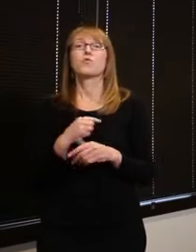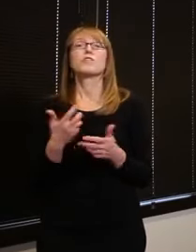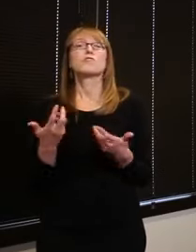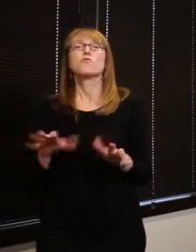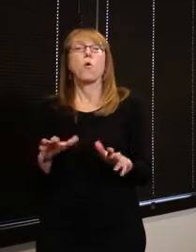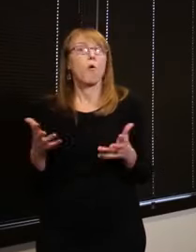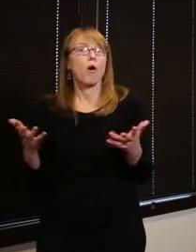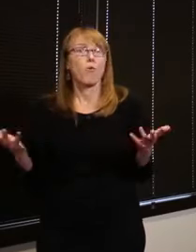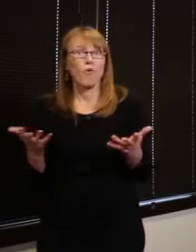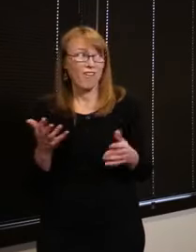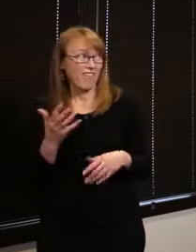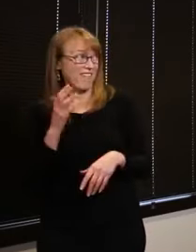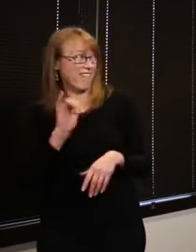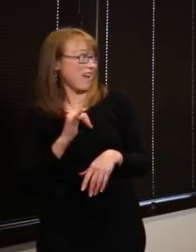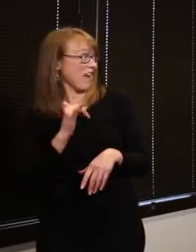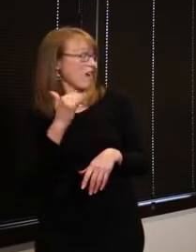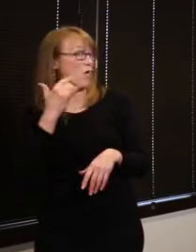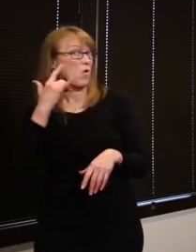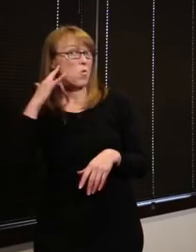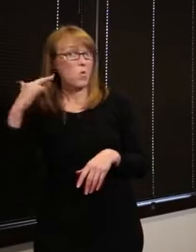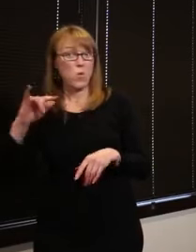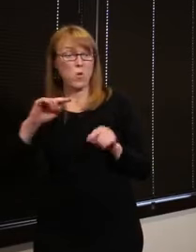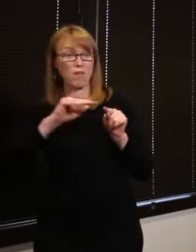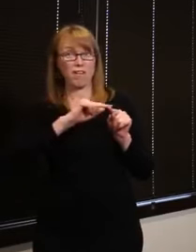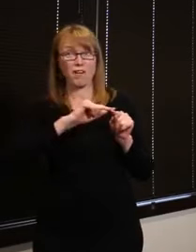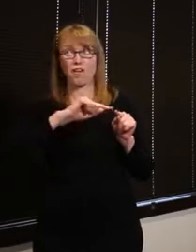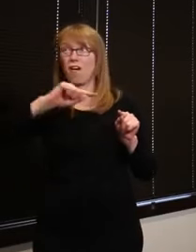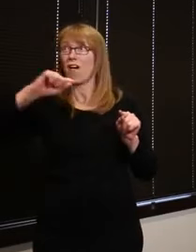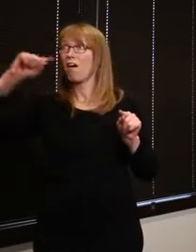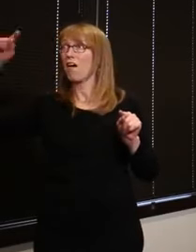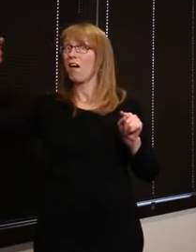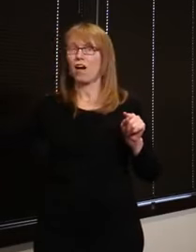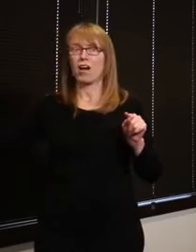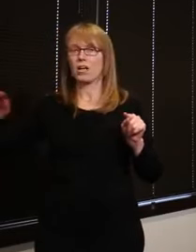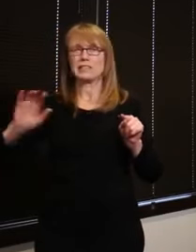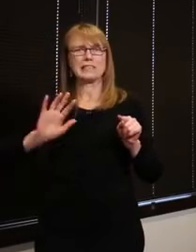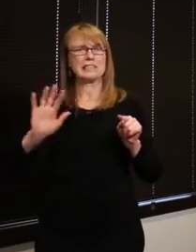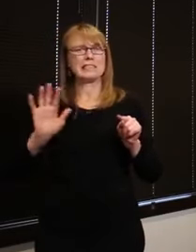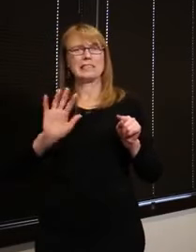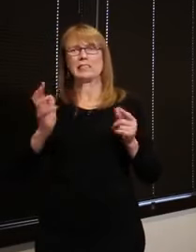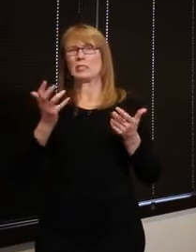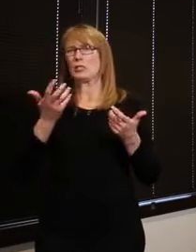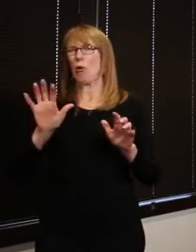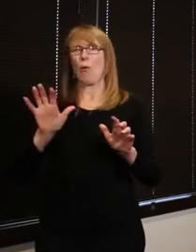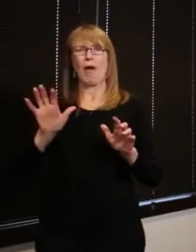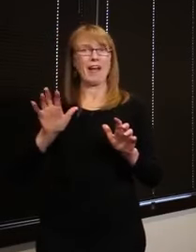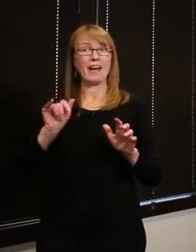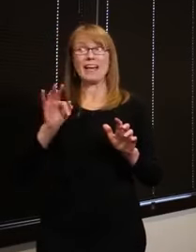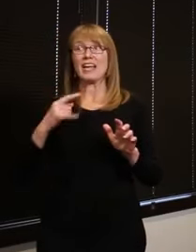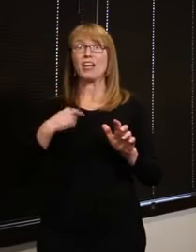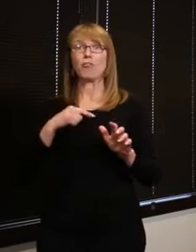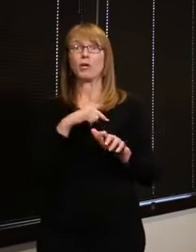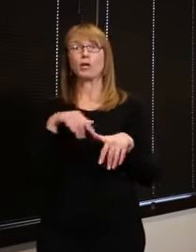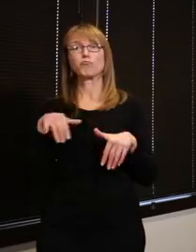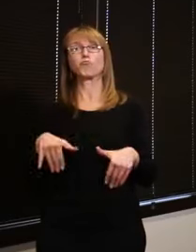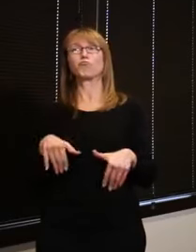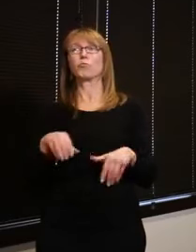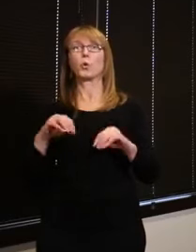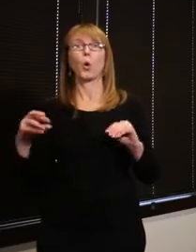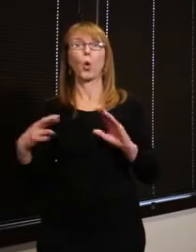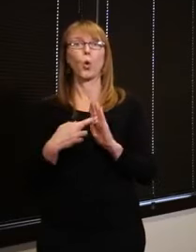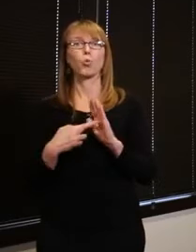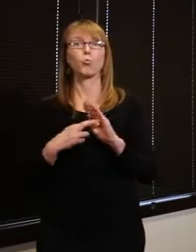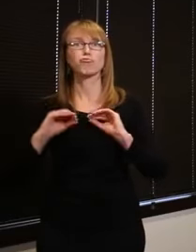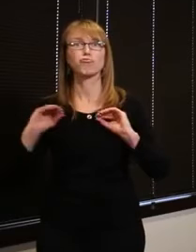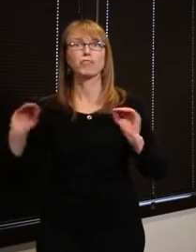be having a much different conversation now, where we would be continuing to track on the gold line, where if we hadn't done all of